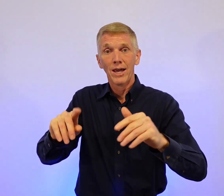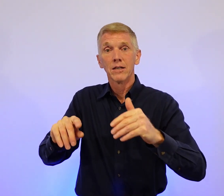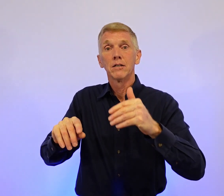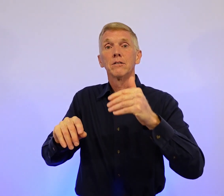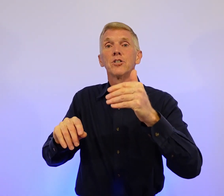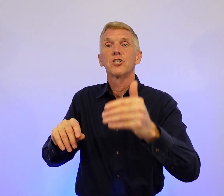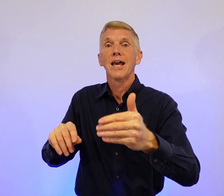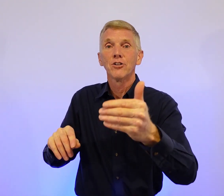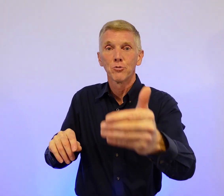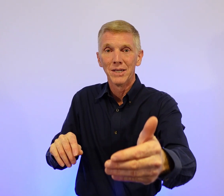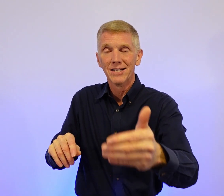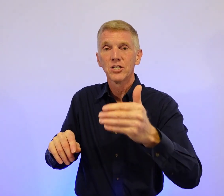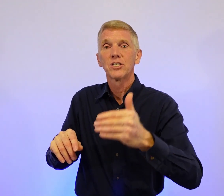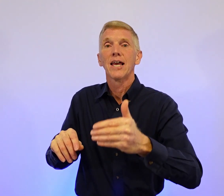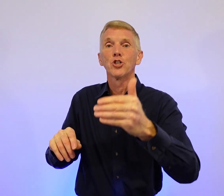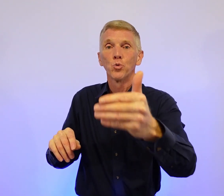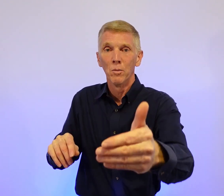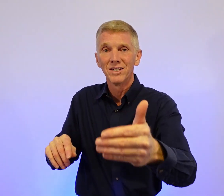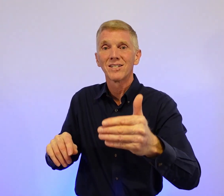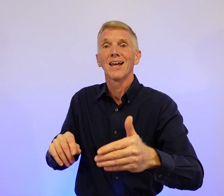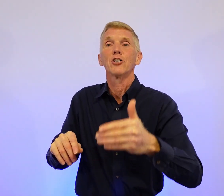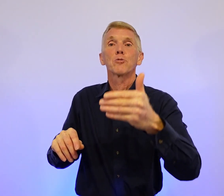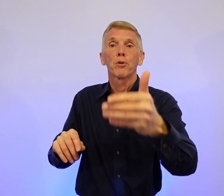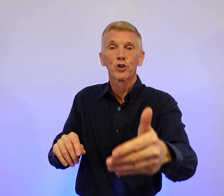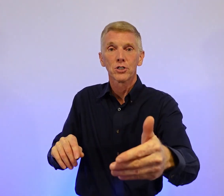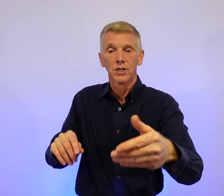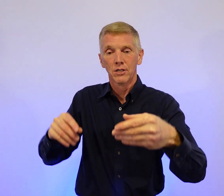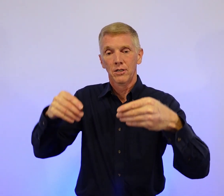a salesman, saleswoman, salesperson,